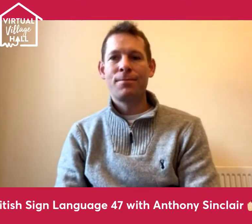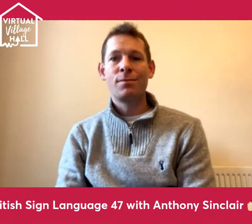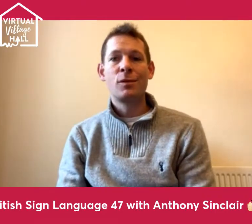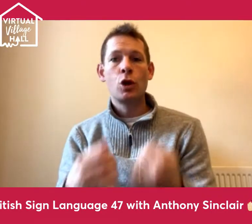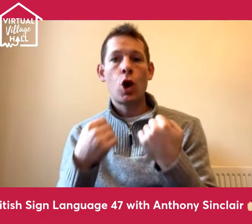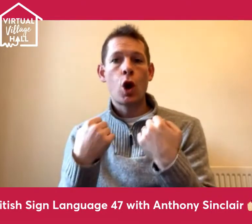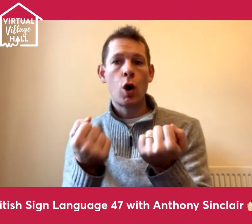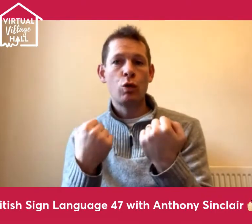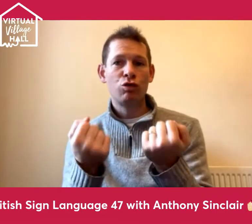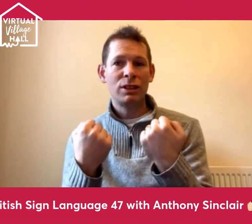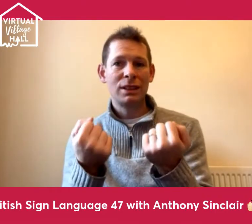Helicopter.